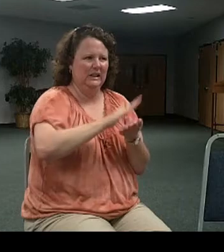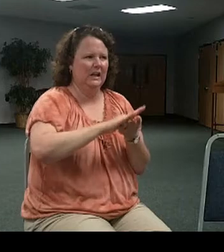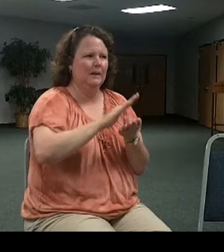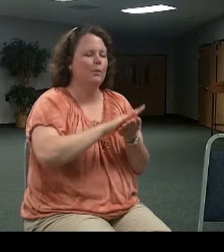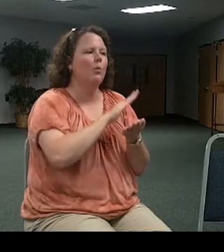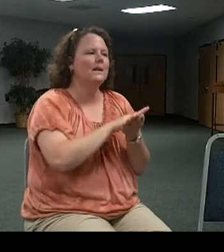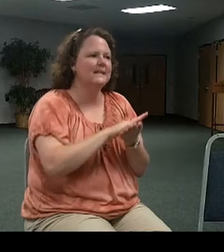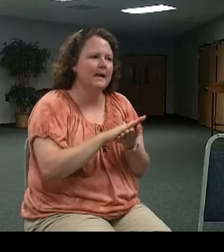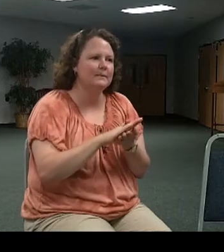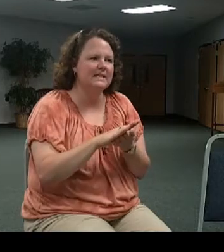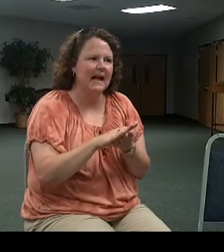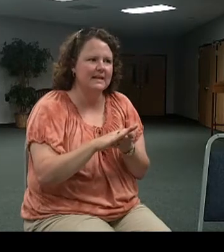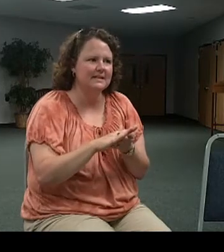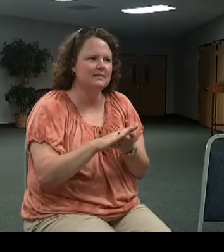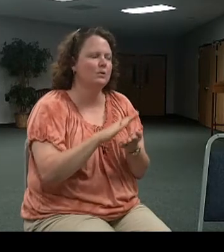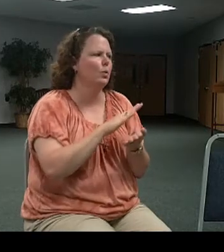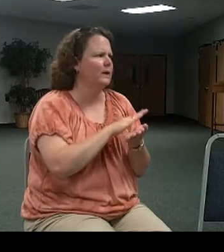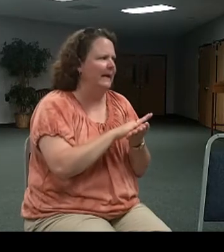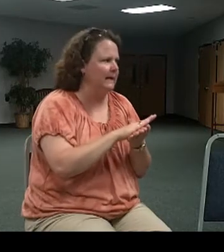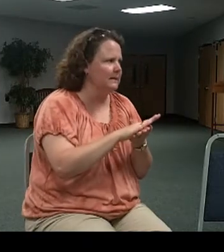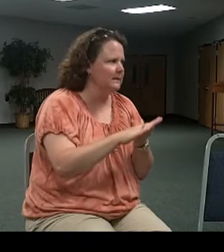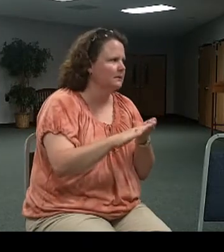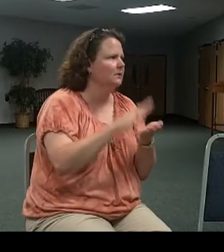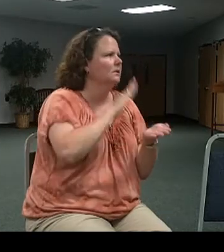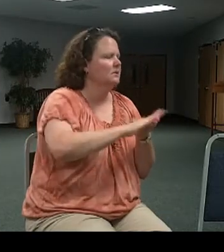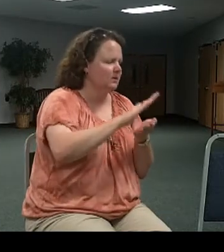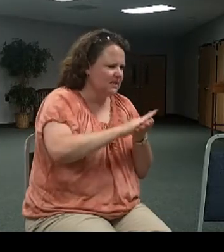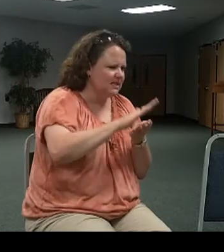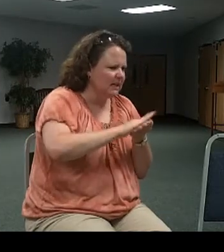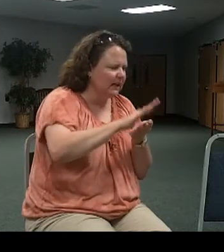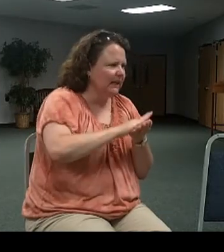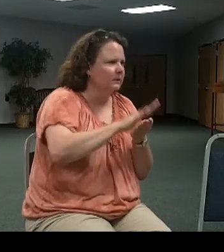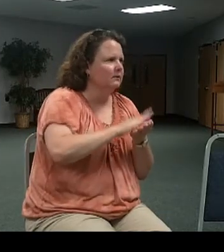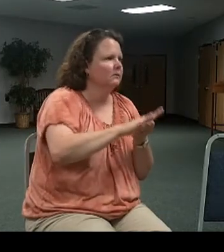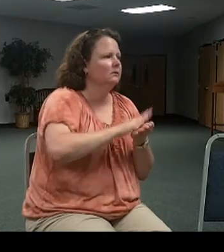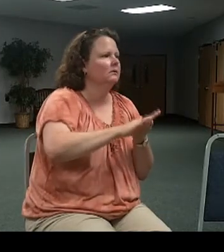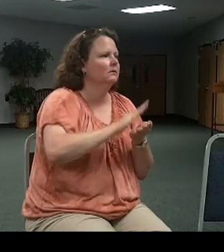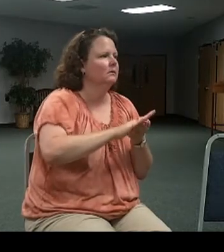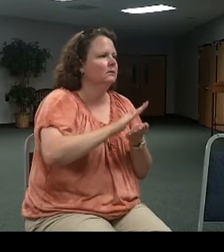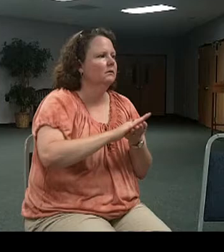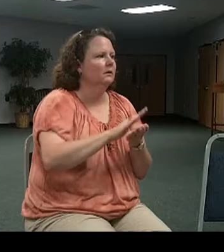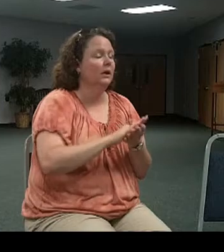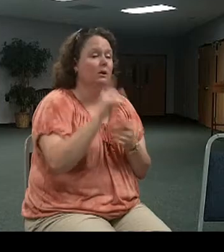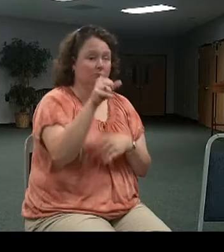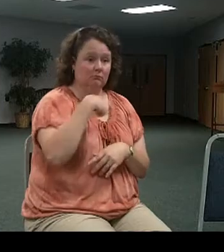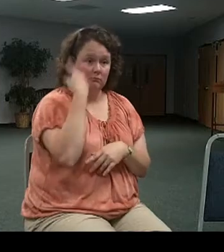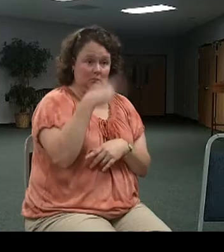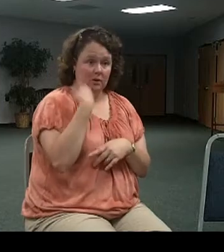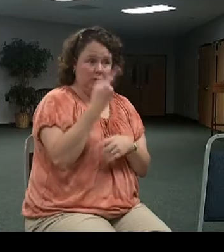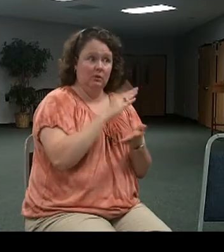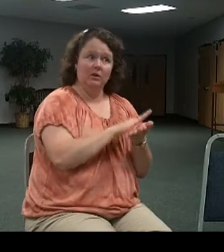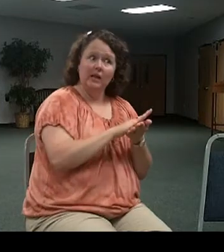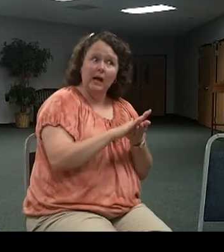Clean it up. One time is nice or neat. So it's to clean. Cleaner. You look